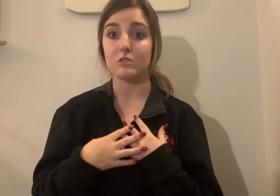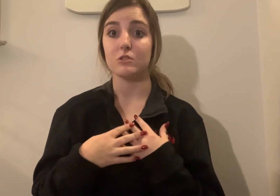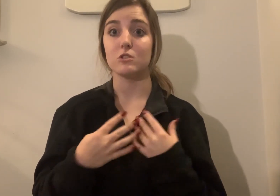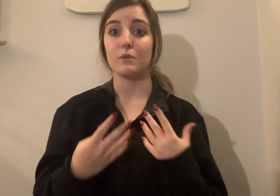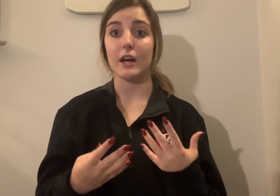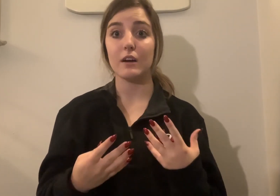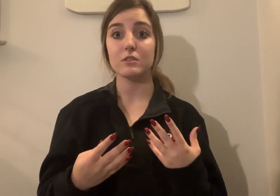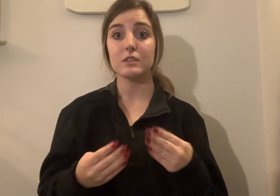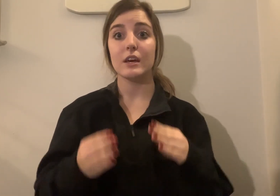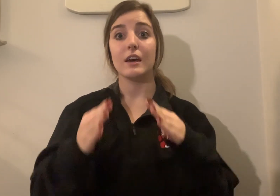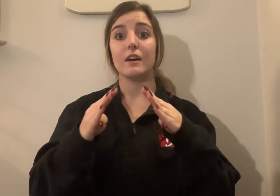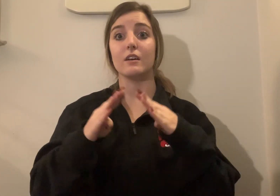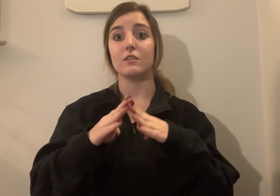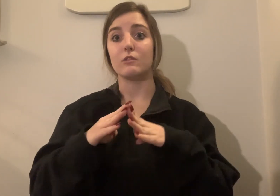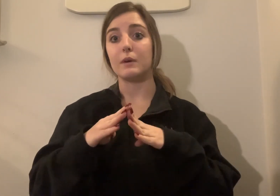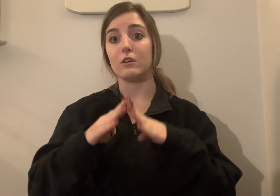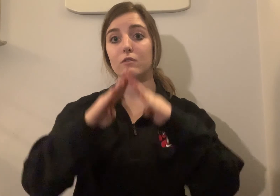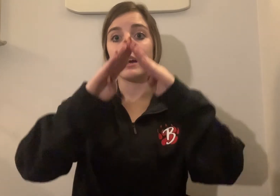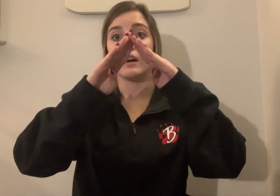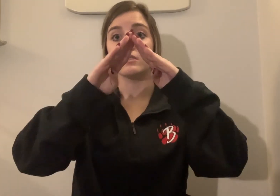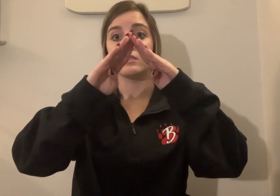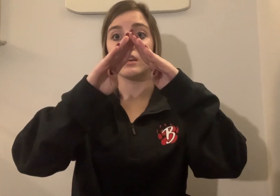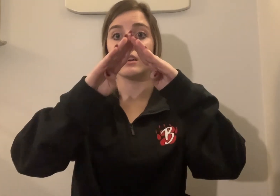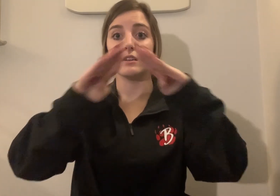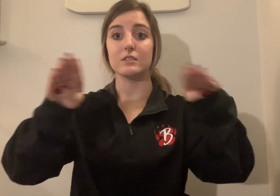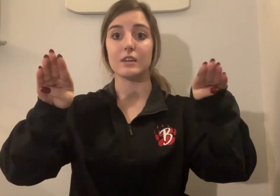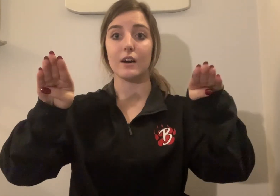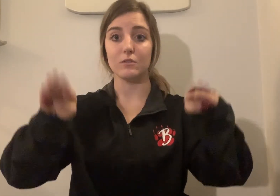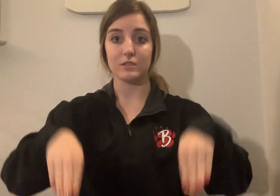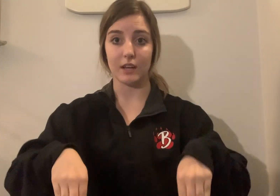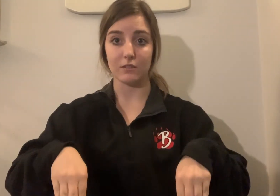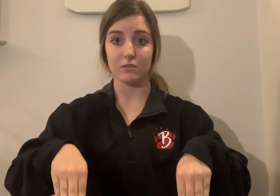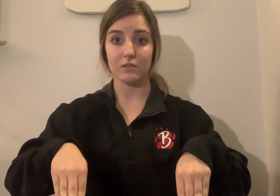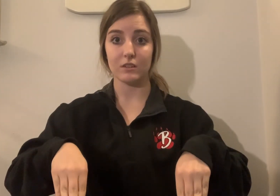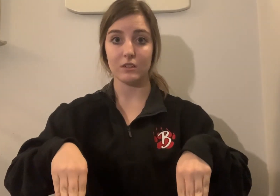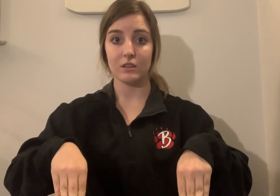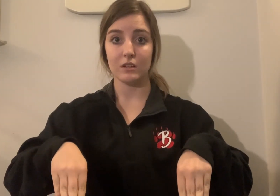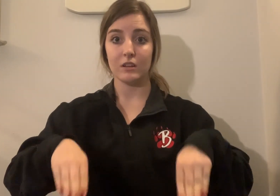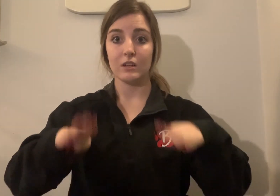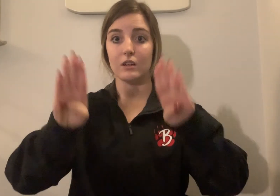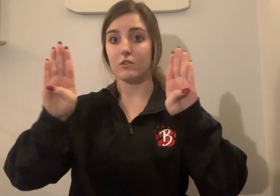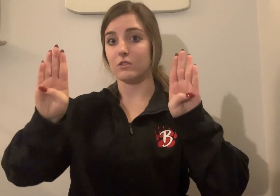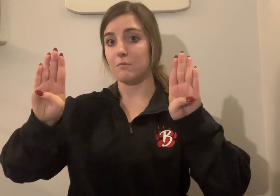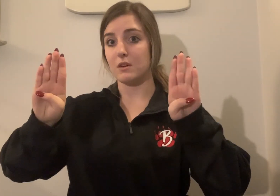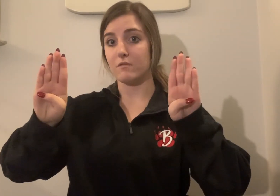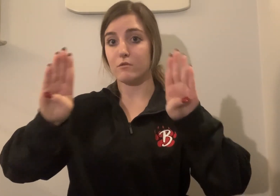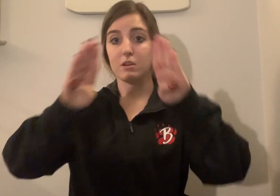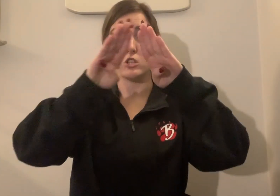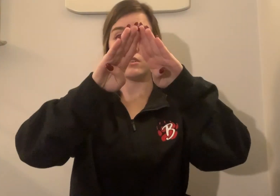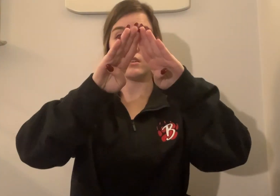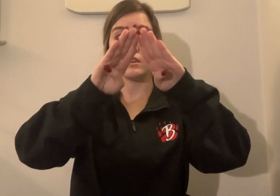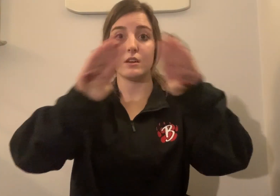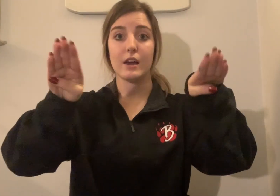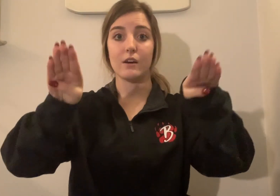gingerbread house, and a reminder for house is out, down. And you're in that B formation. Out,